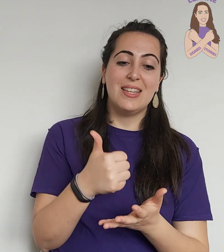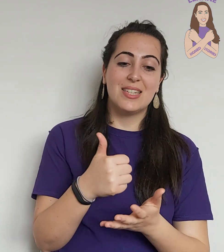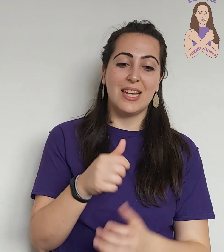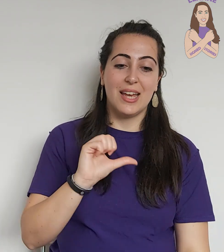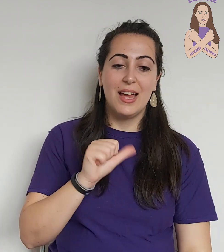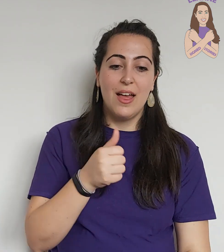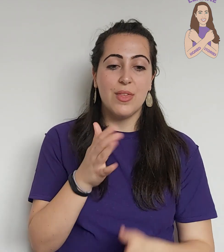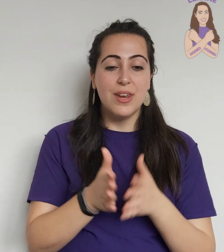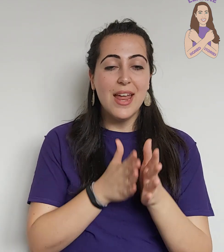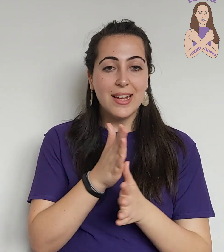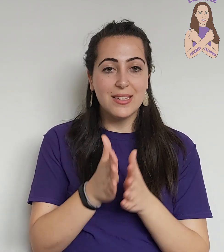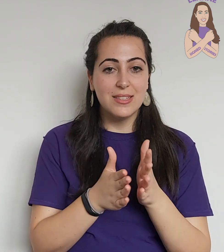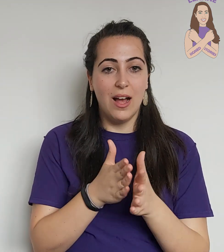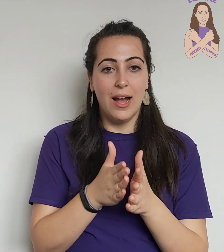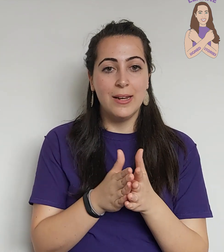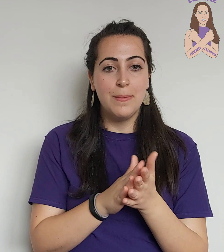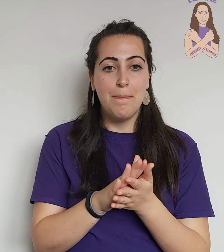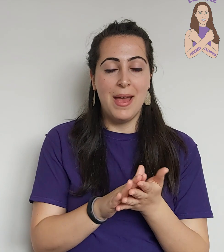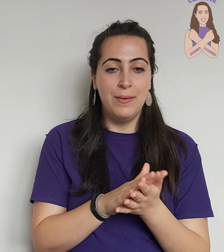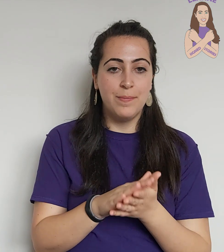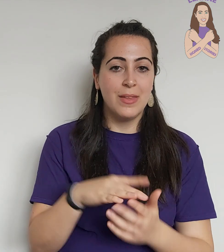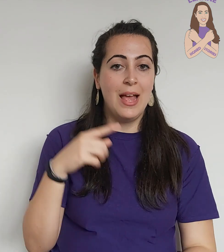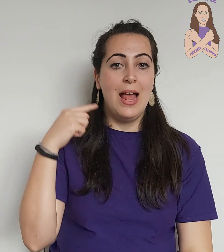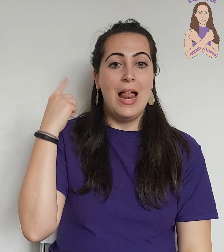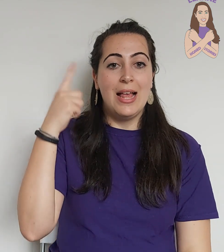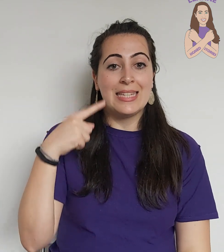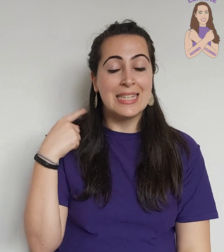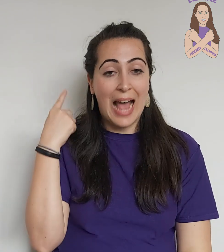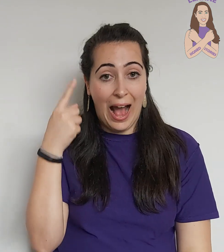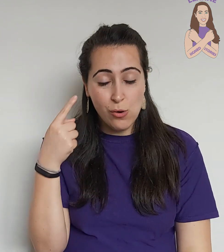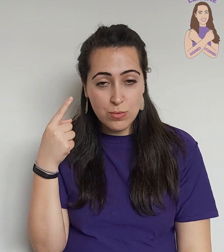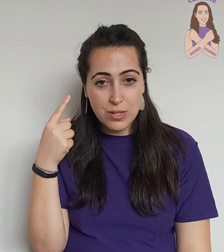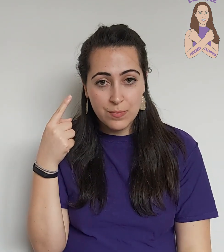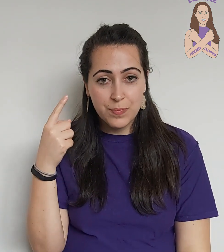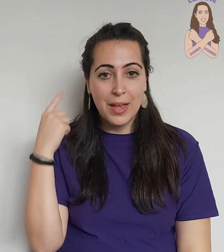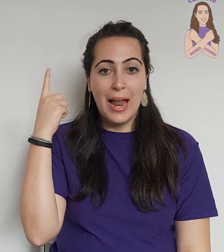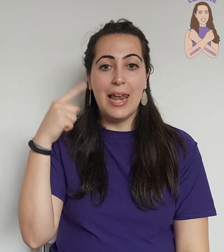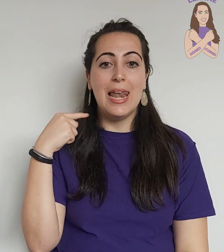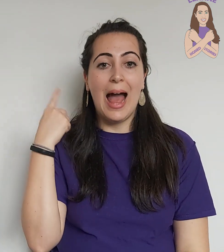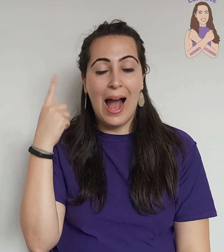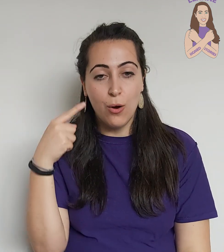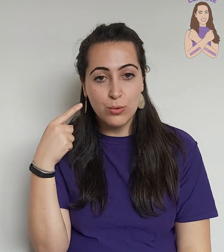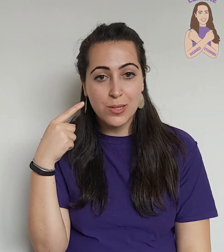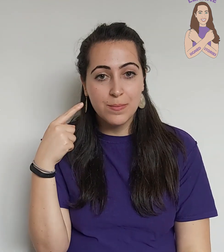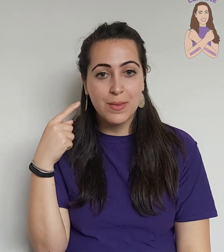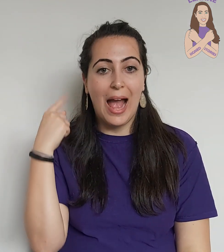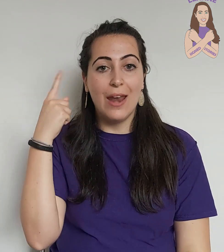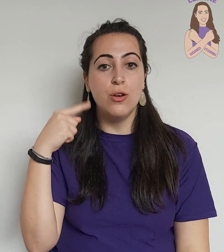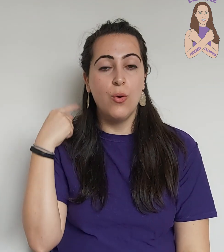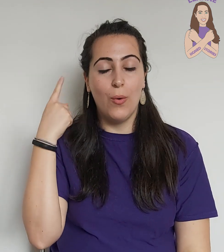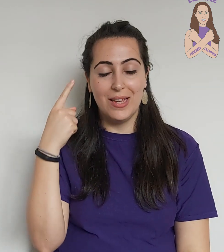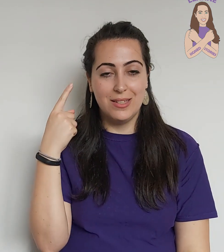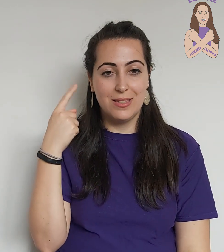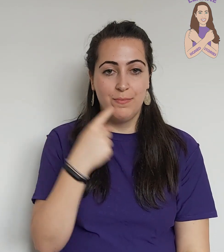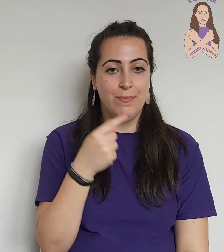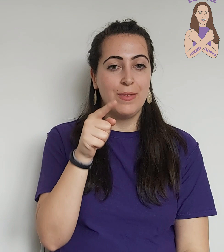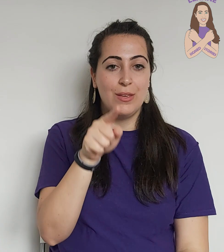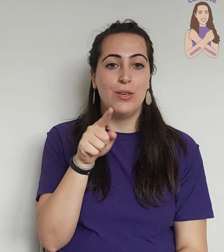Fantastic. The next sign meant sound, loud, and noise. You